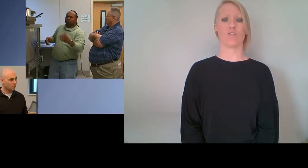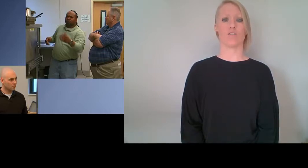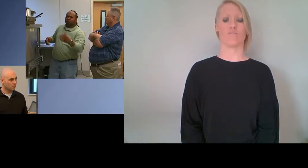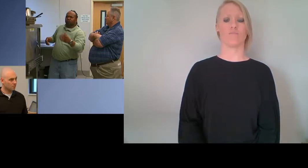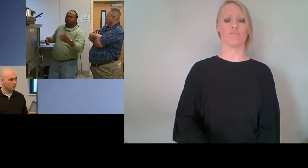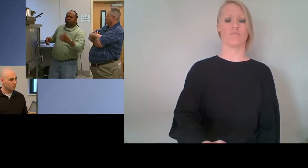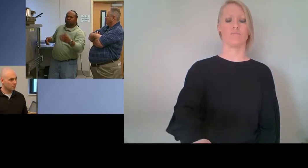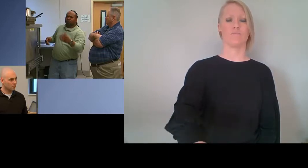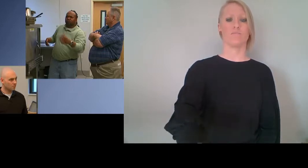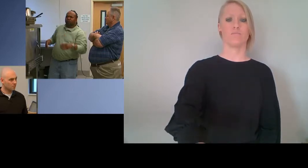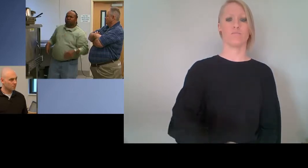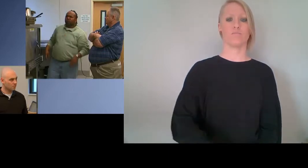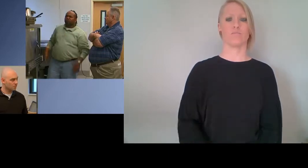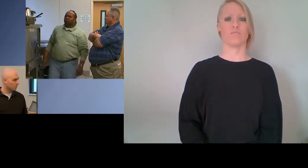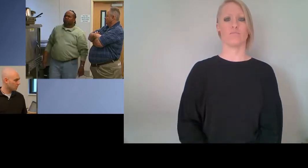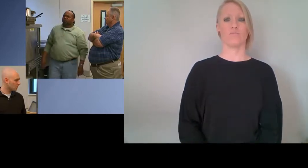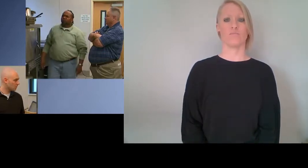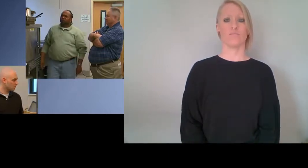that addition?